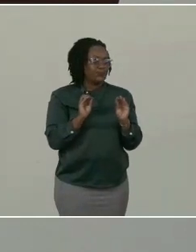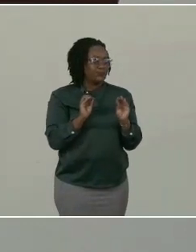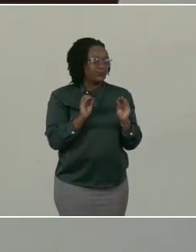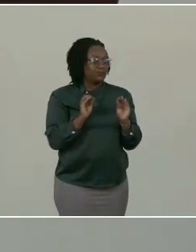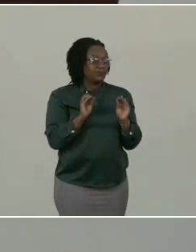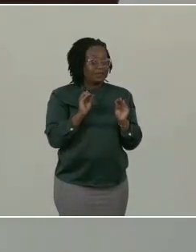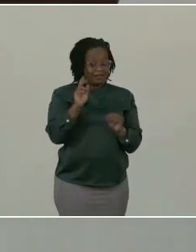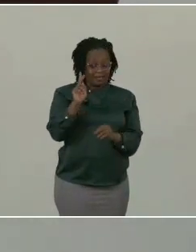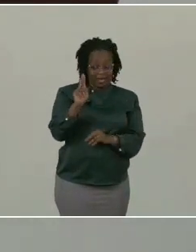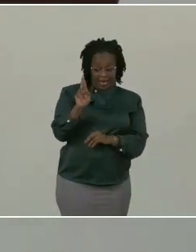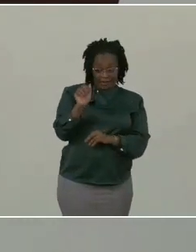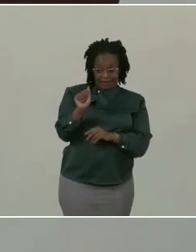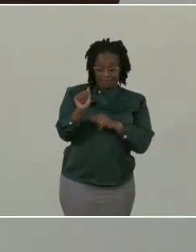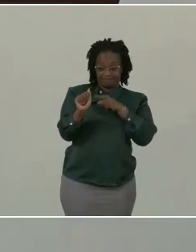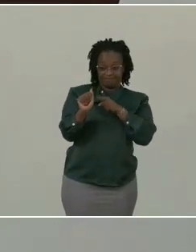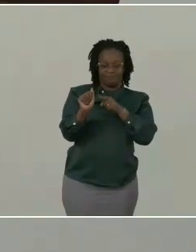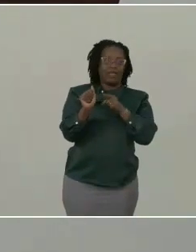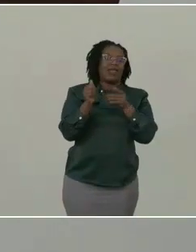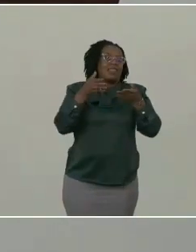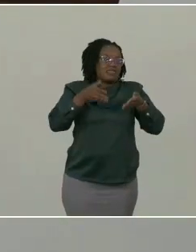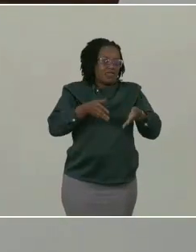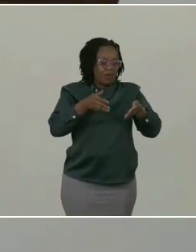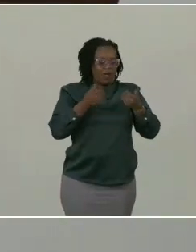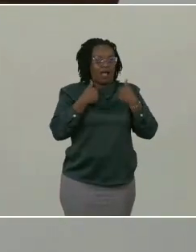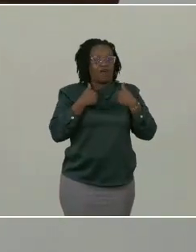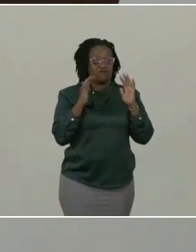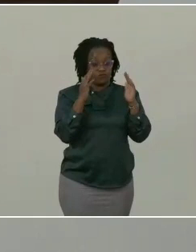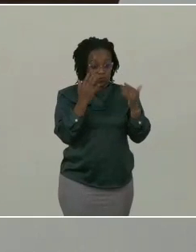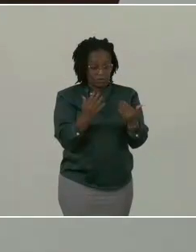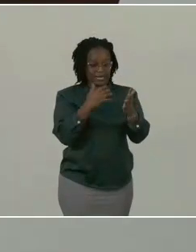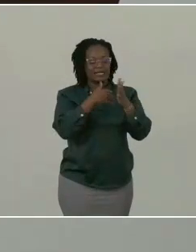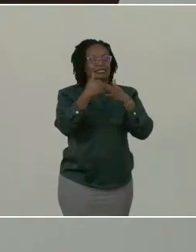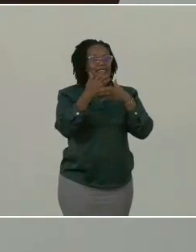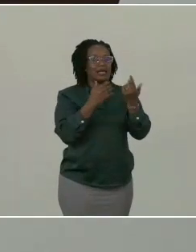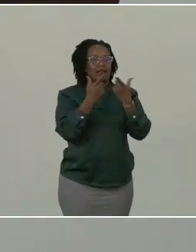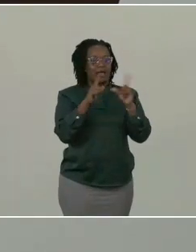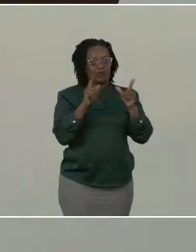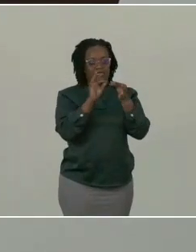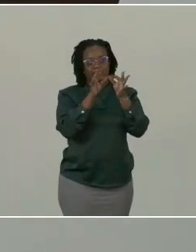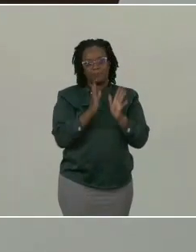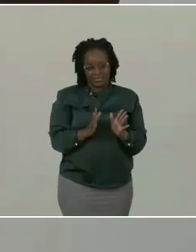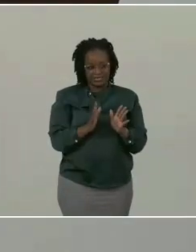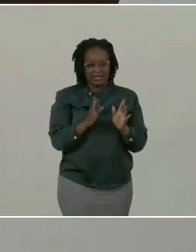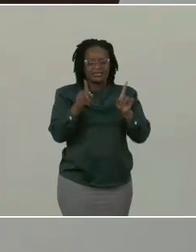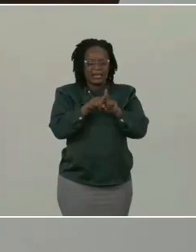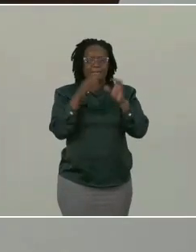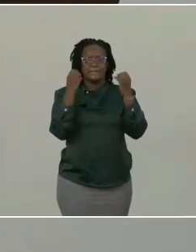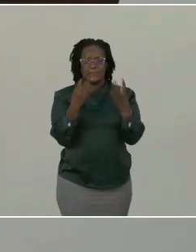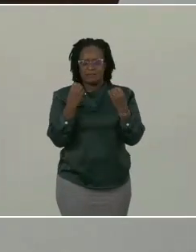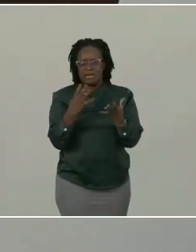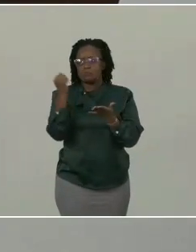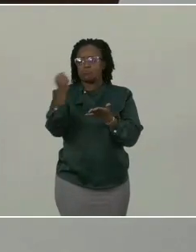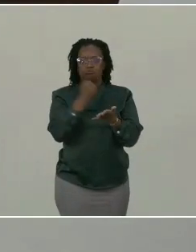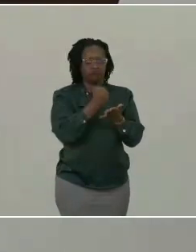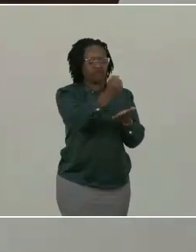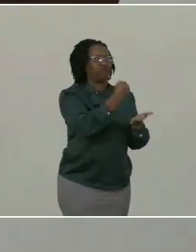So KRA has sign language interpreters and more are coming. So that issue, the issue of